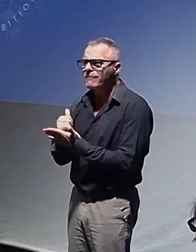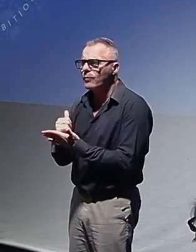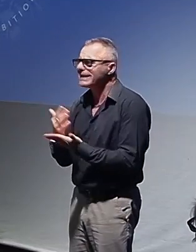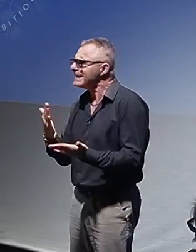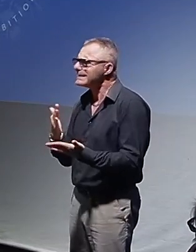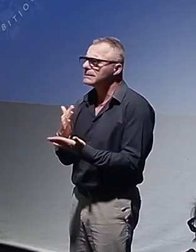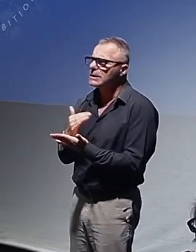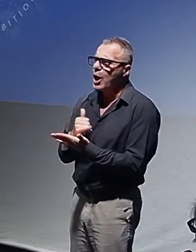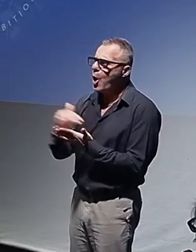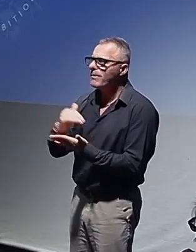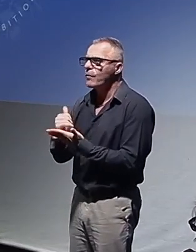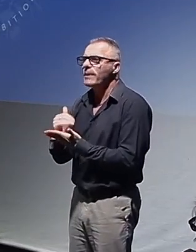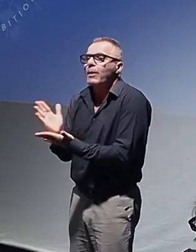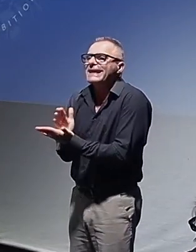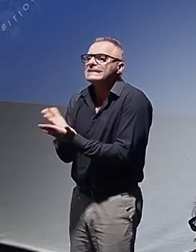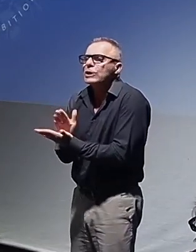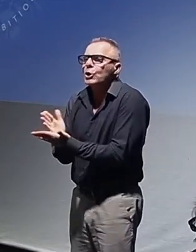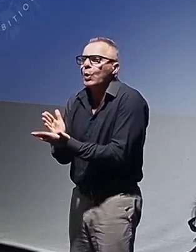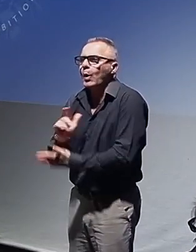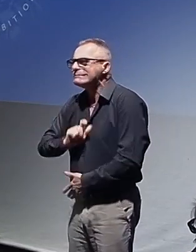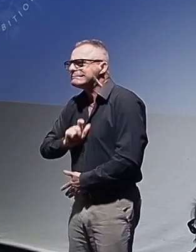homophobic's not a right word, but insecure about it?